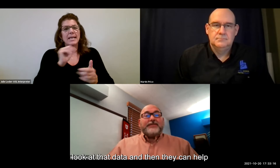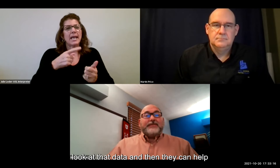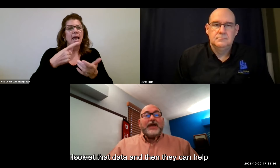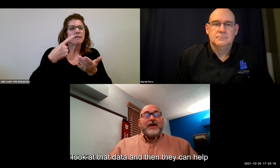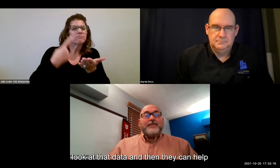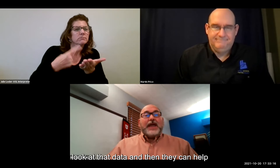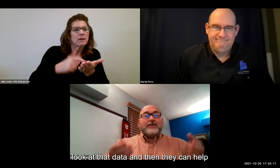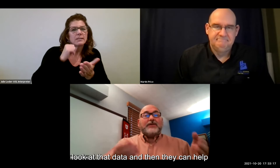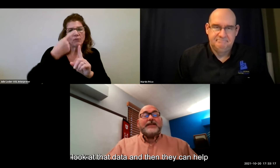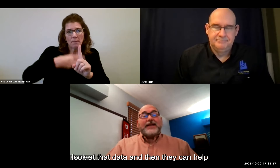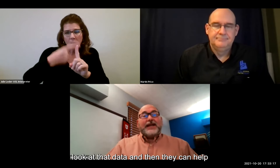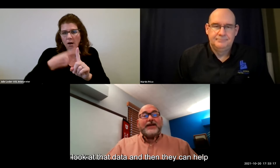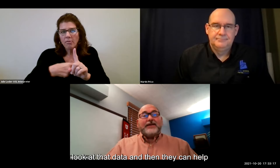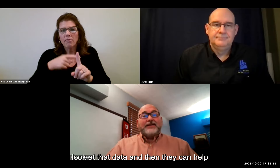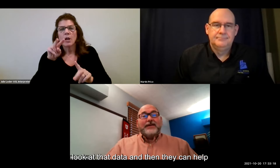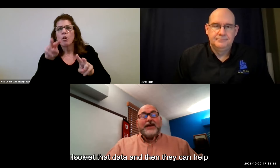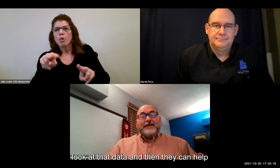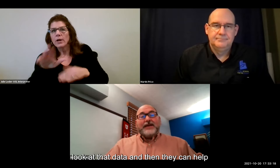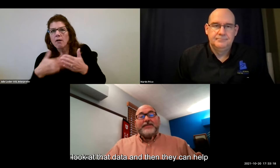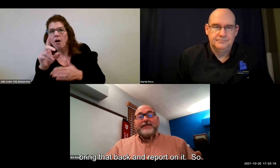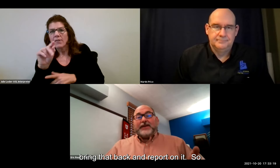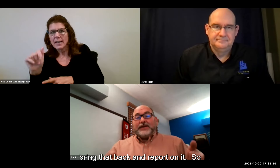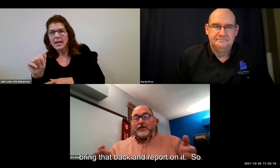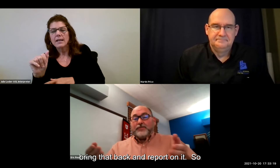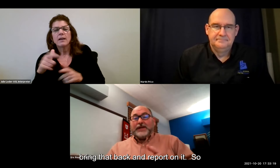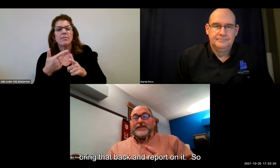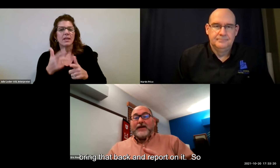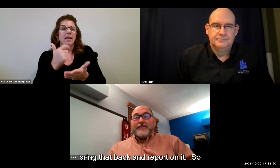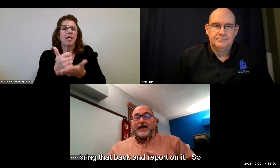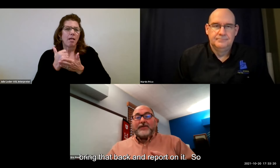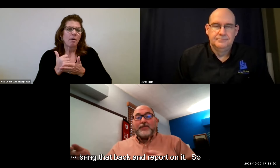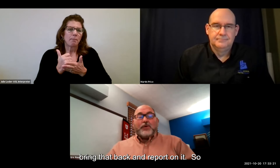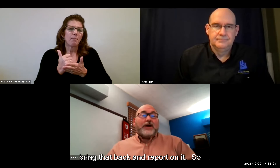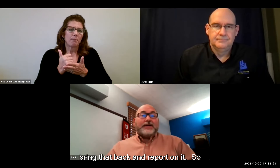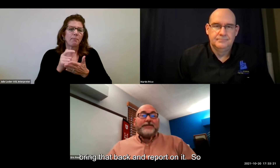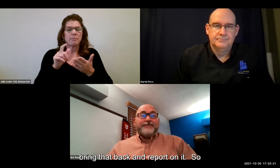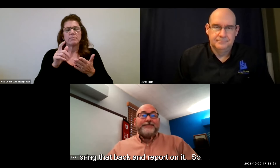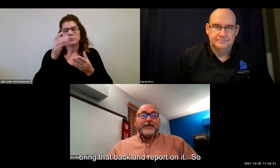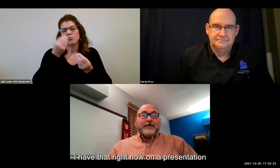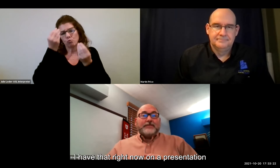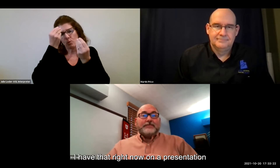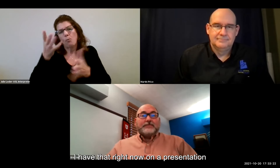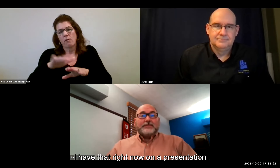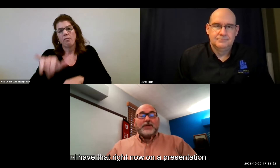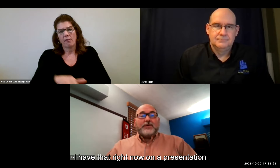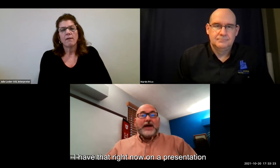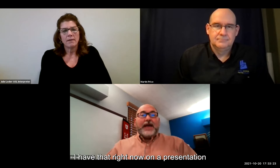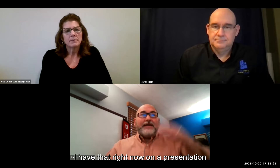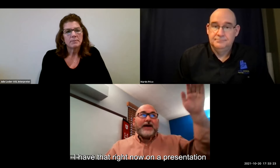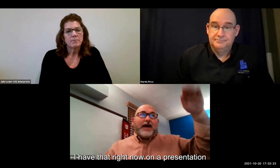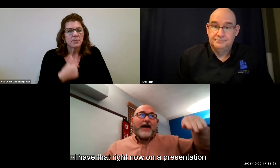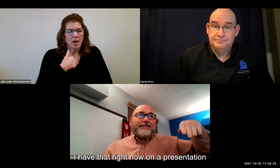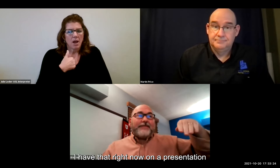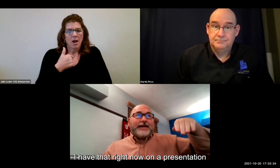month and look at that data, and then they could help bring that back and report on it. So I